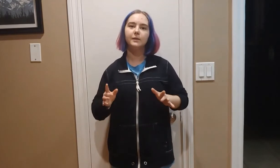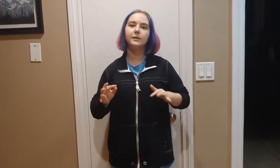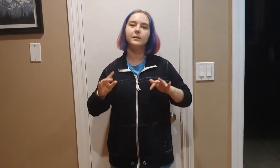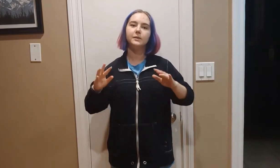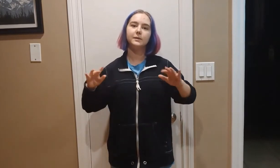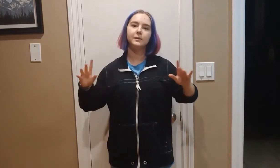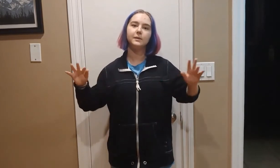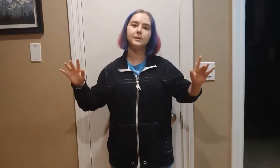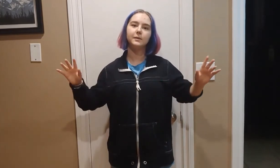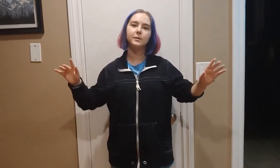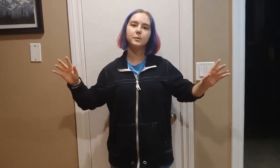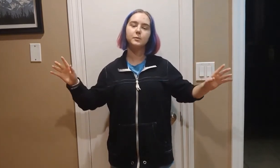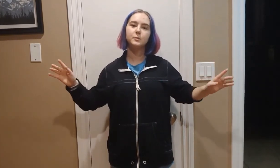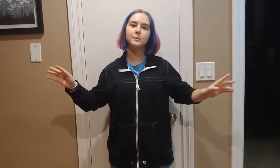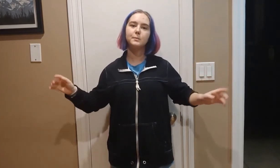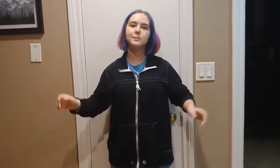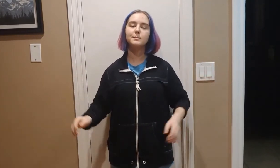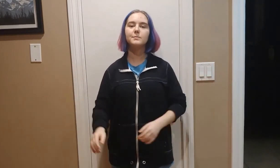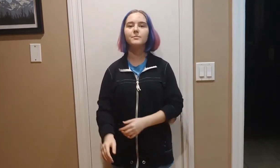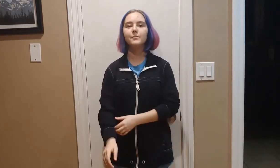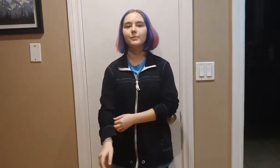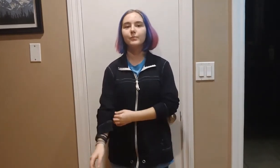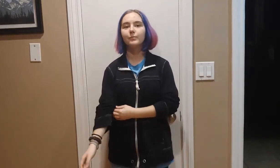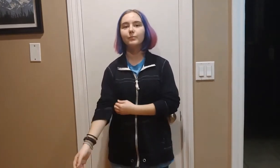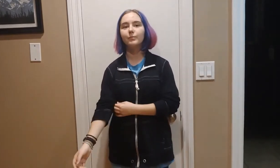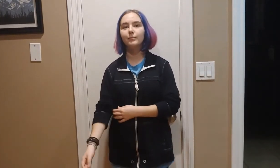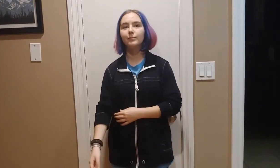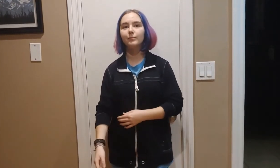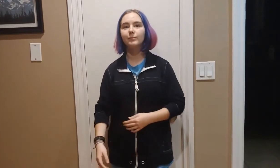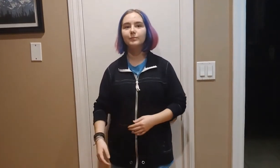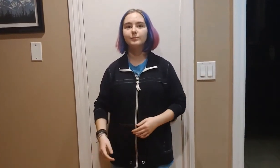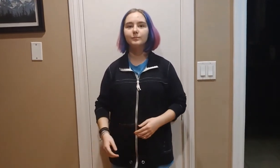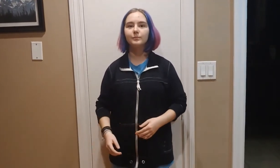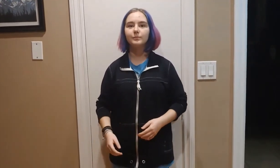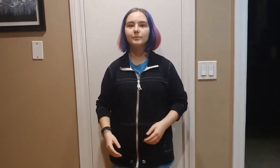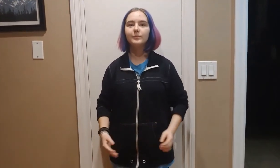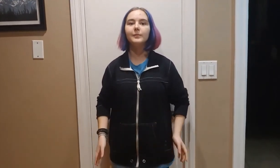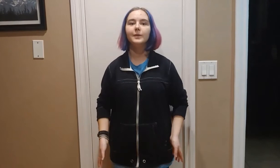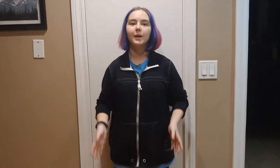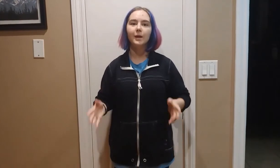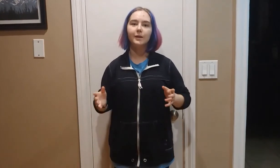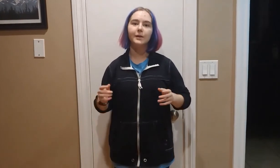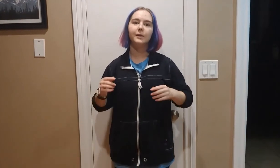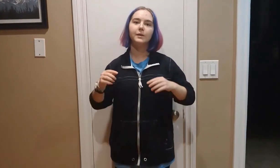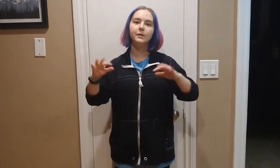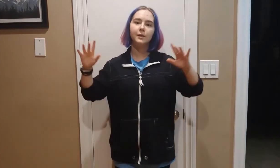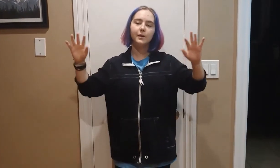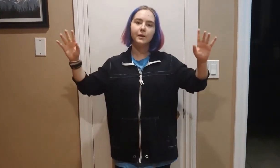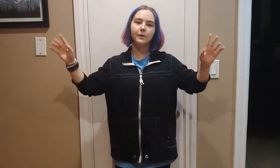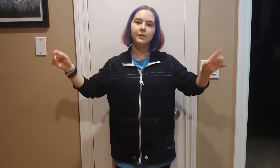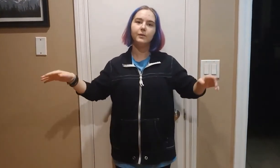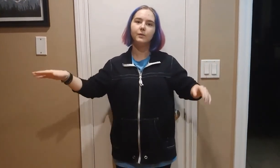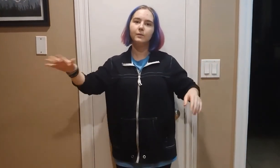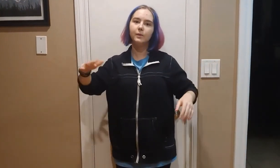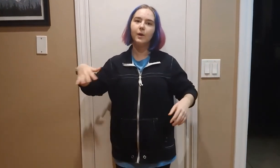let it shine. Let it shine around